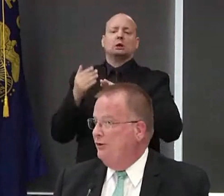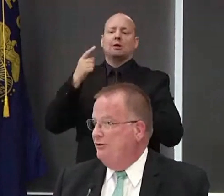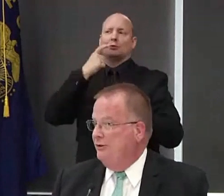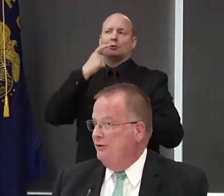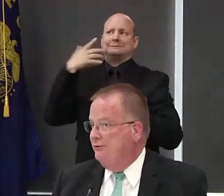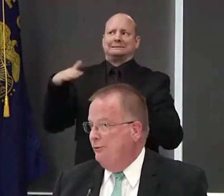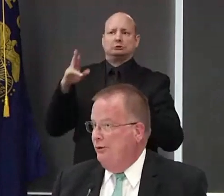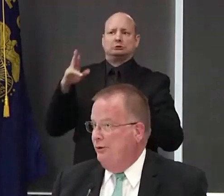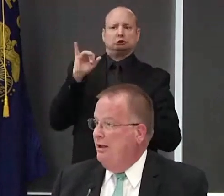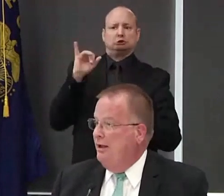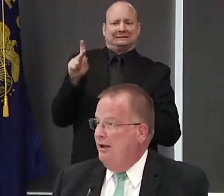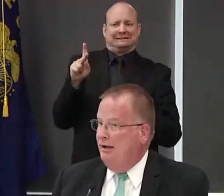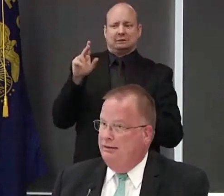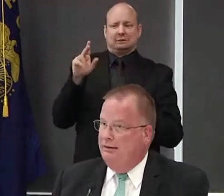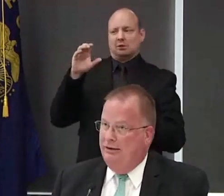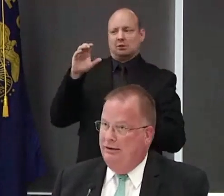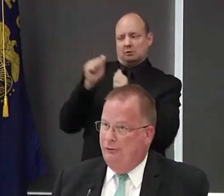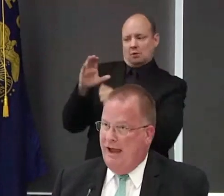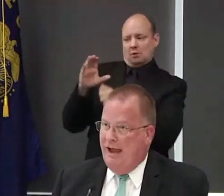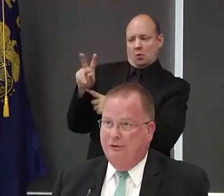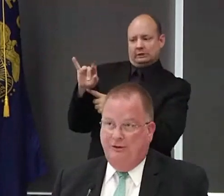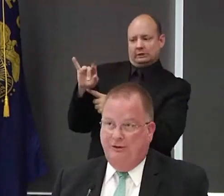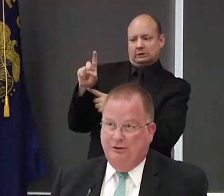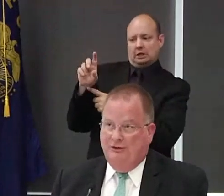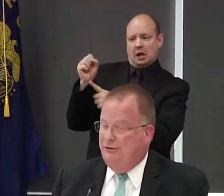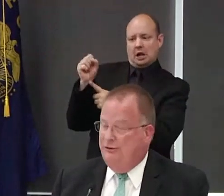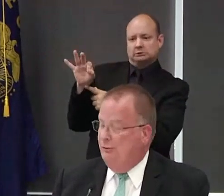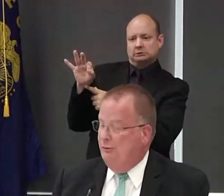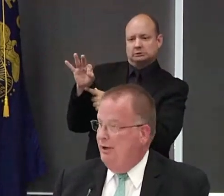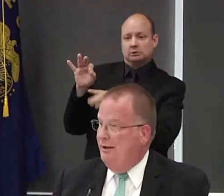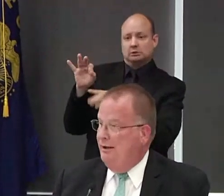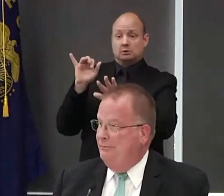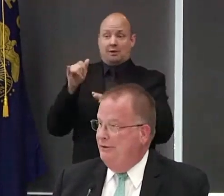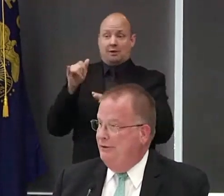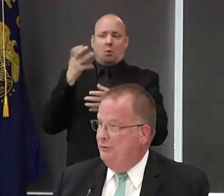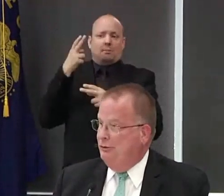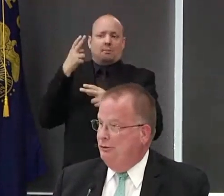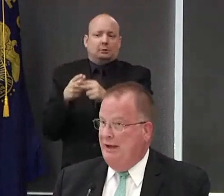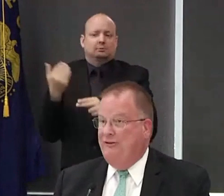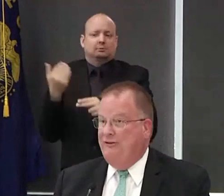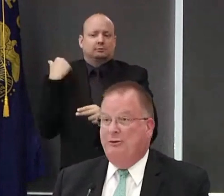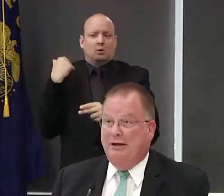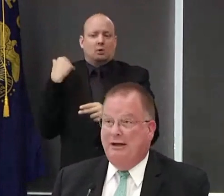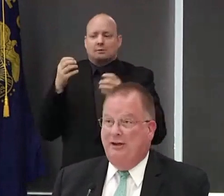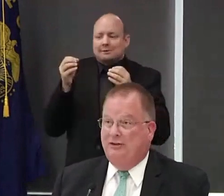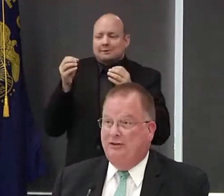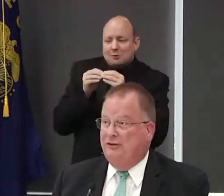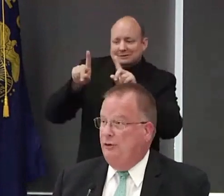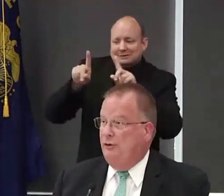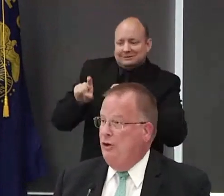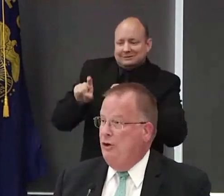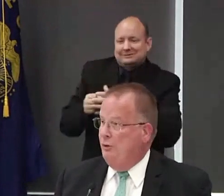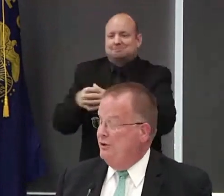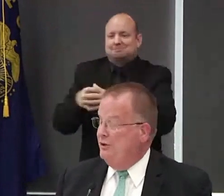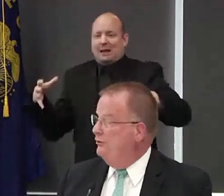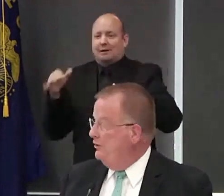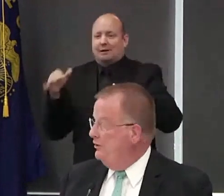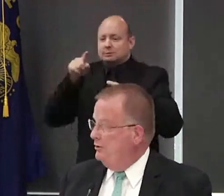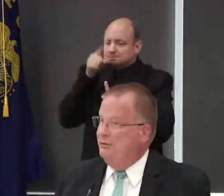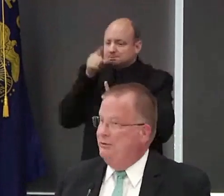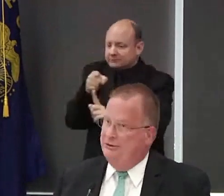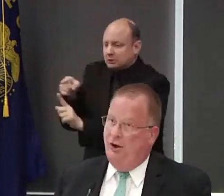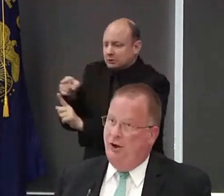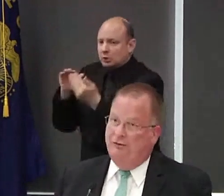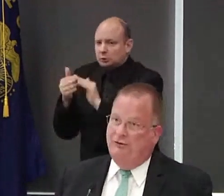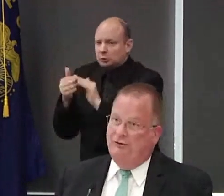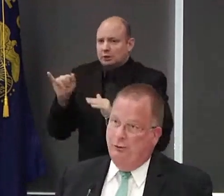testing criteria for at-risk communities to include asymptomatic testing. And so we think those things will